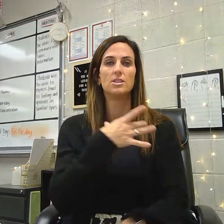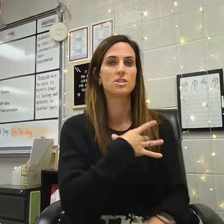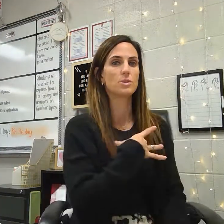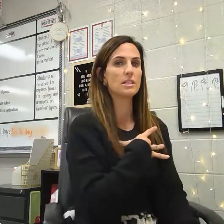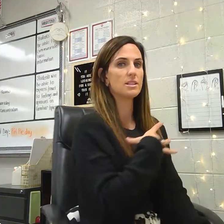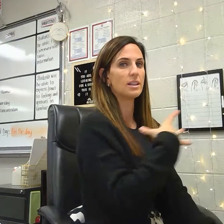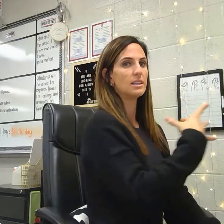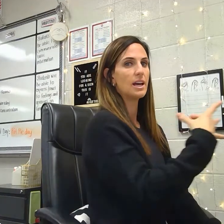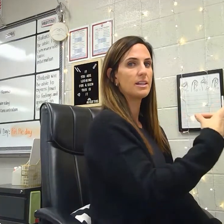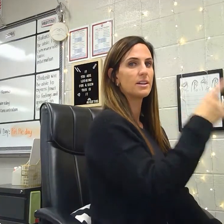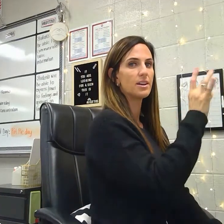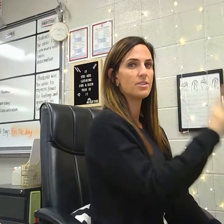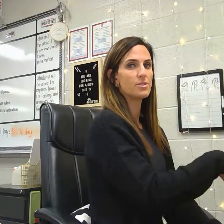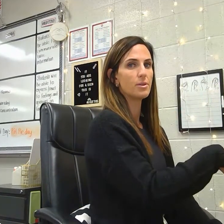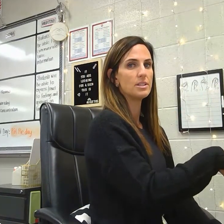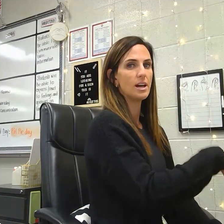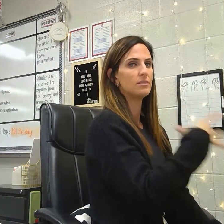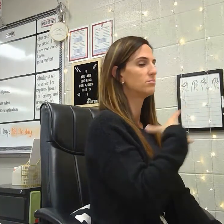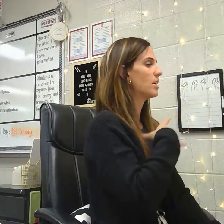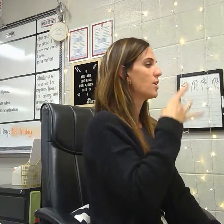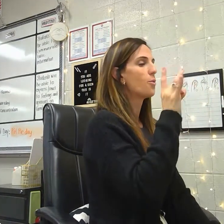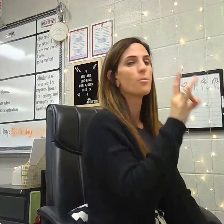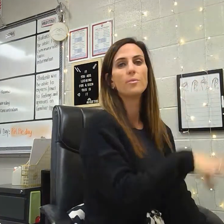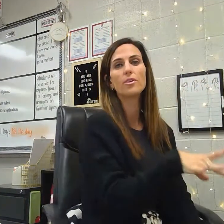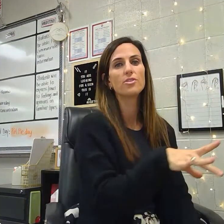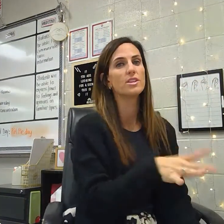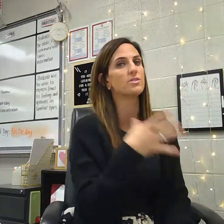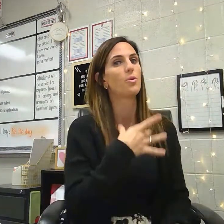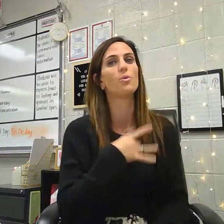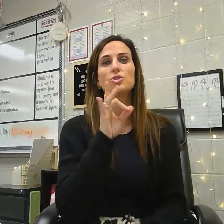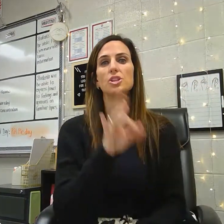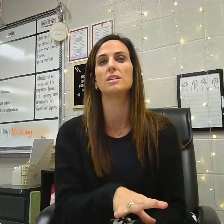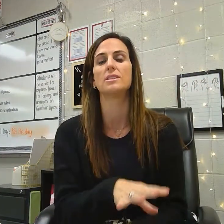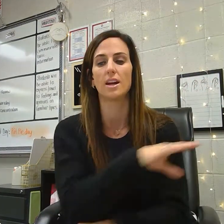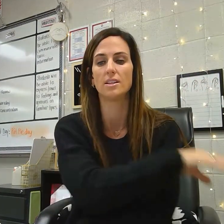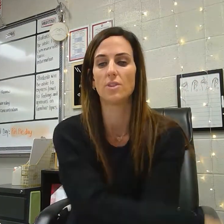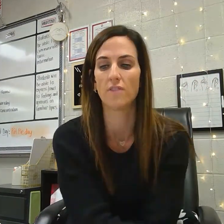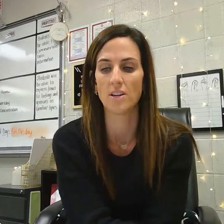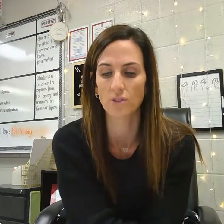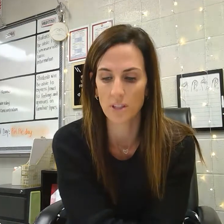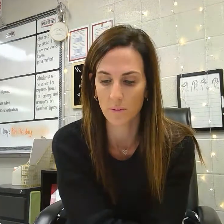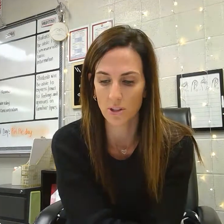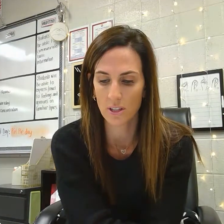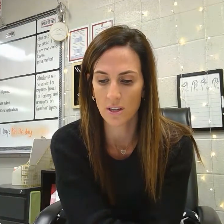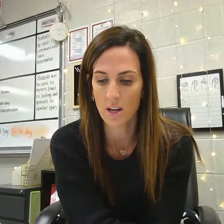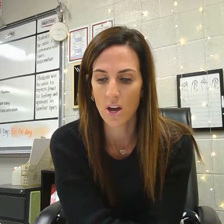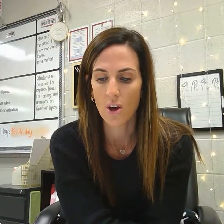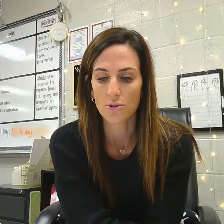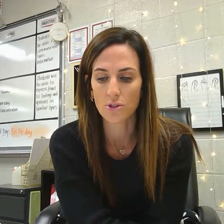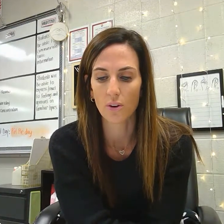So we're going to sign like and throw it down. Remember, this whole sheet is signing with facial expression.